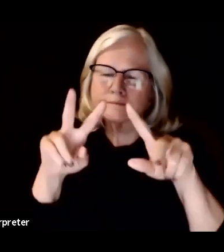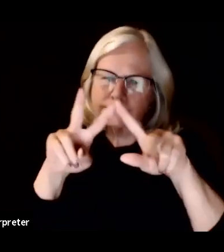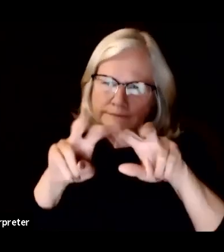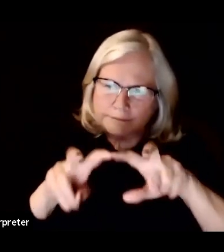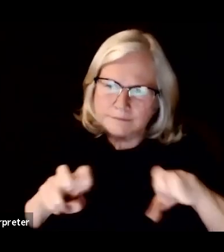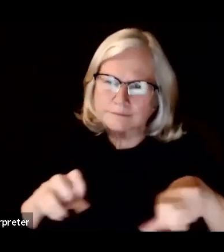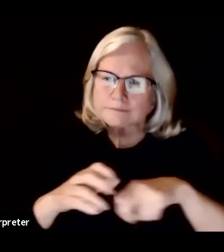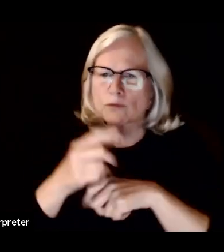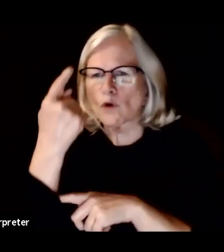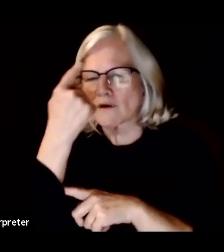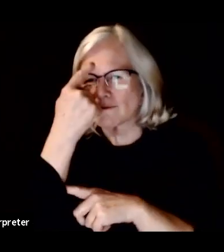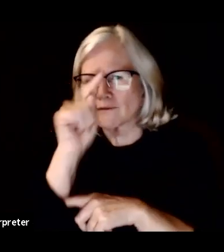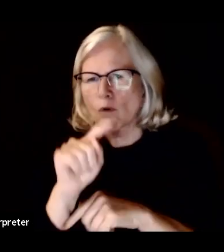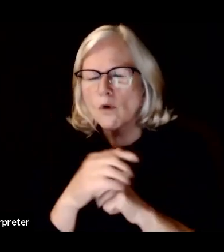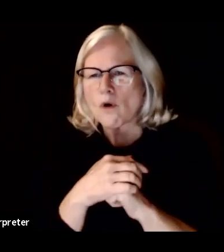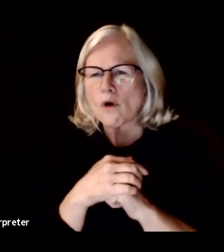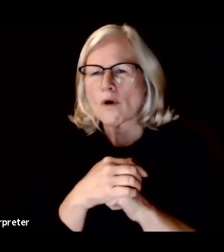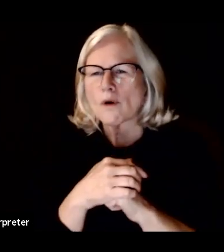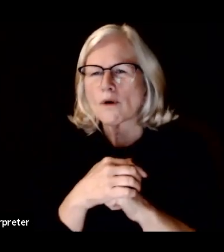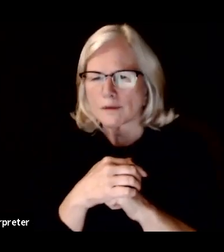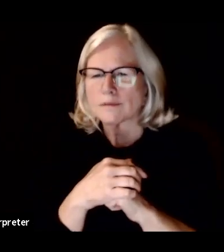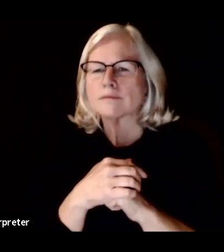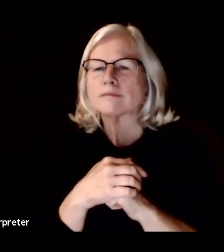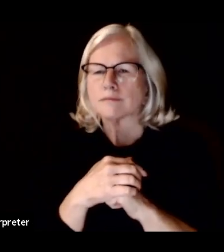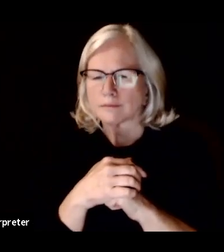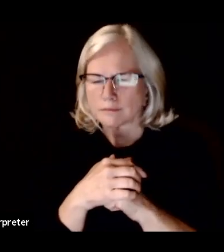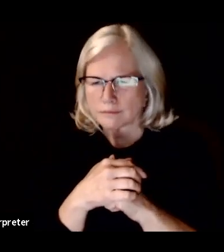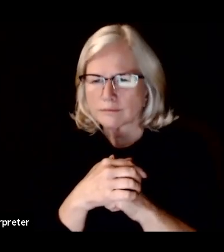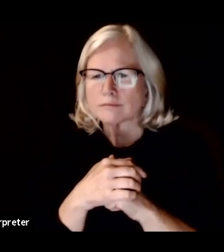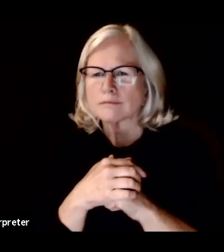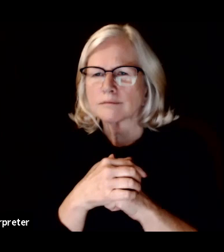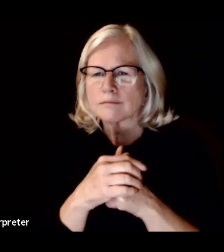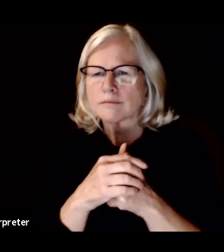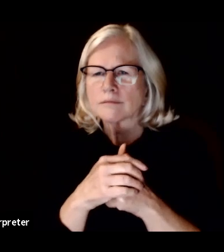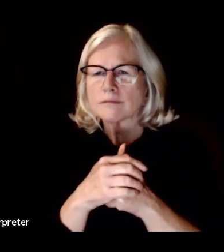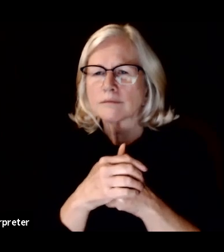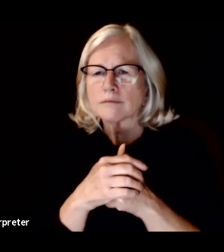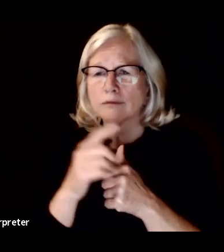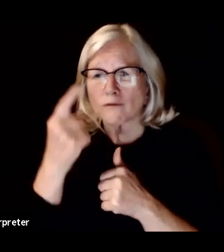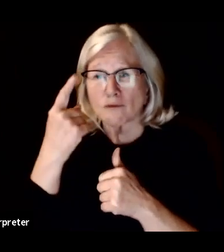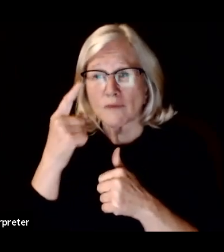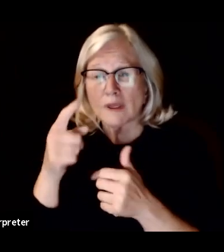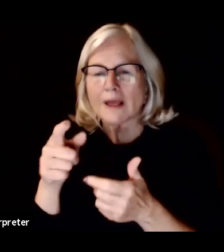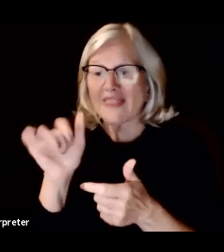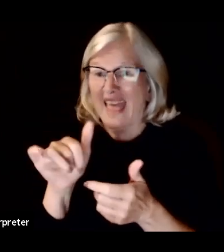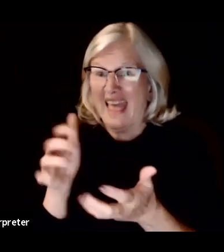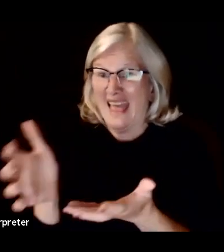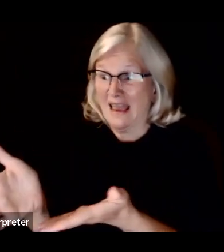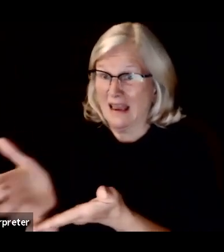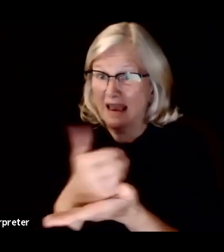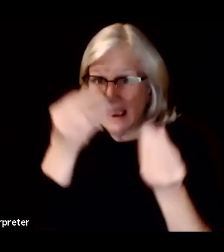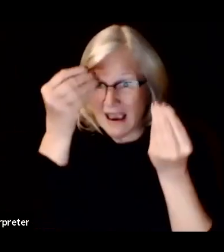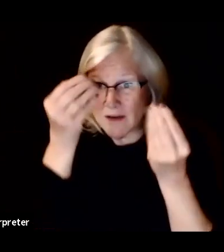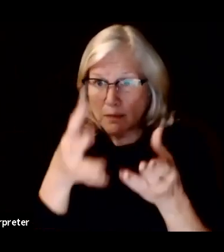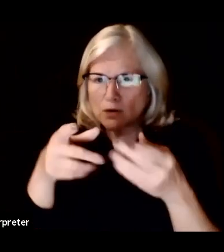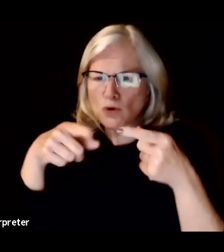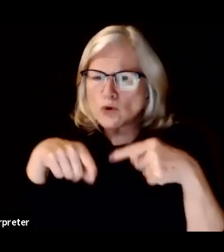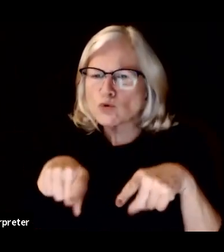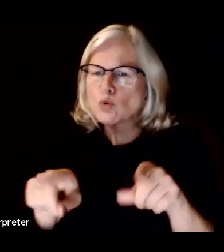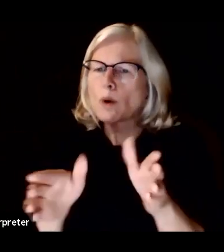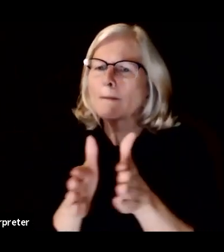by CDC to collect household information during public health emergencies. They have been used